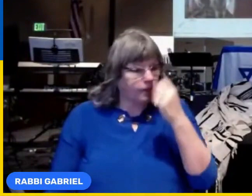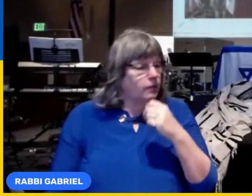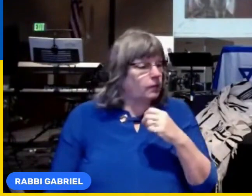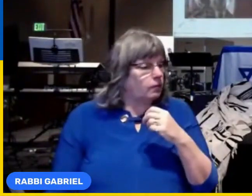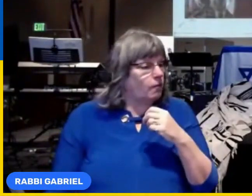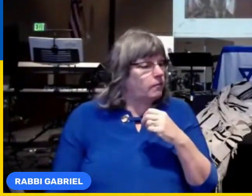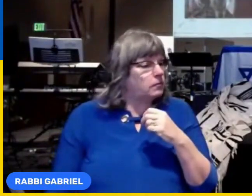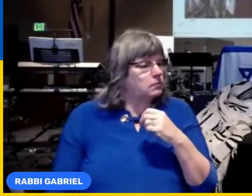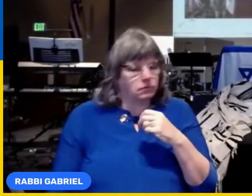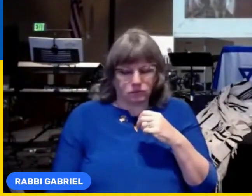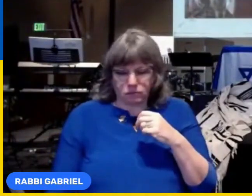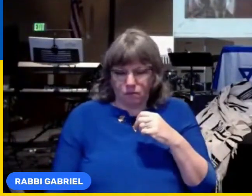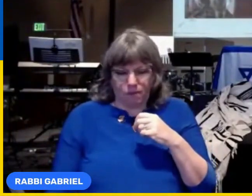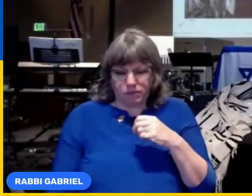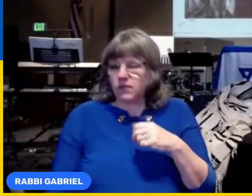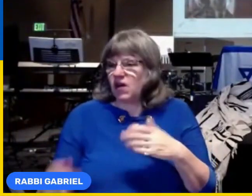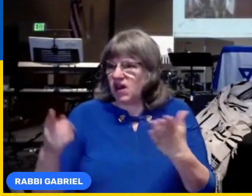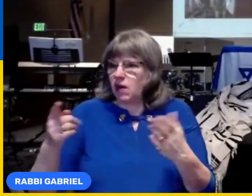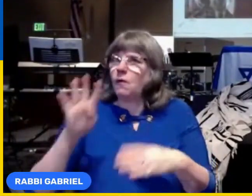from the business